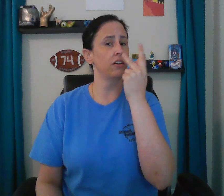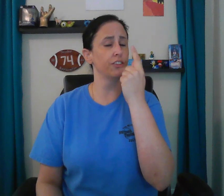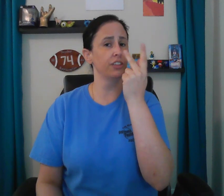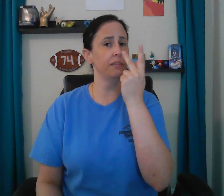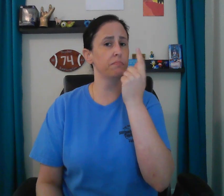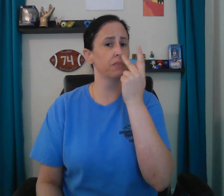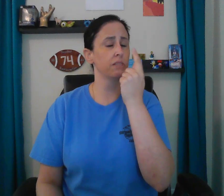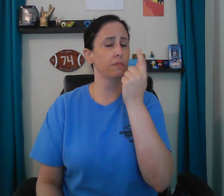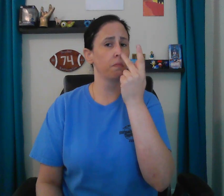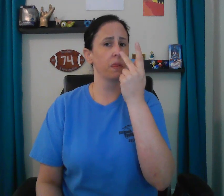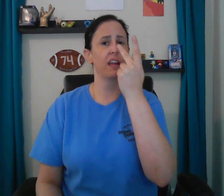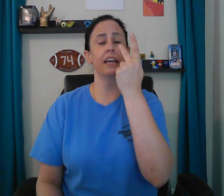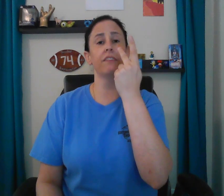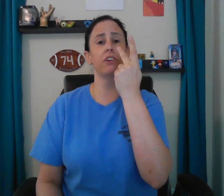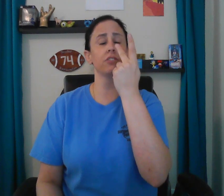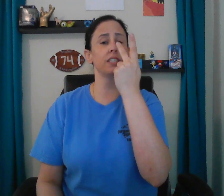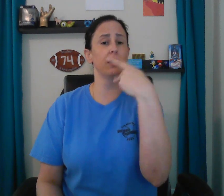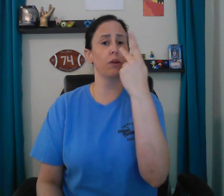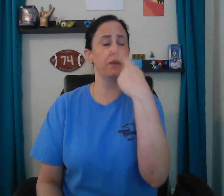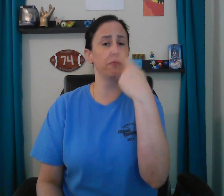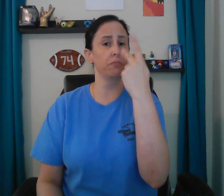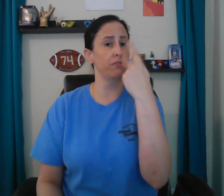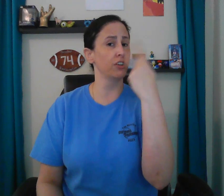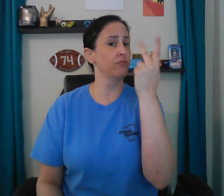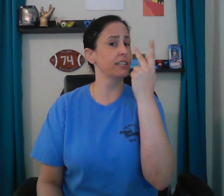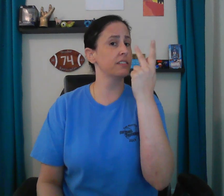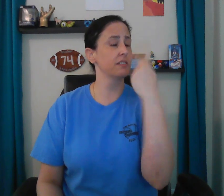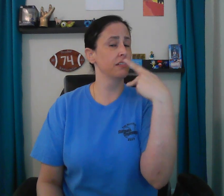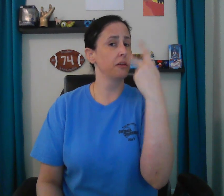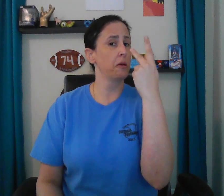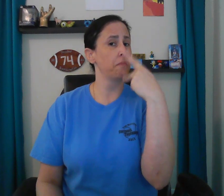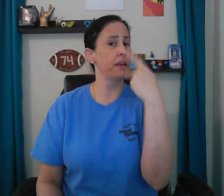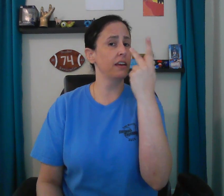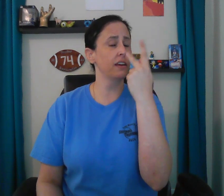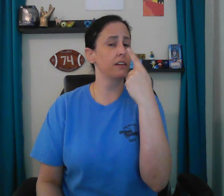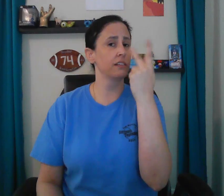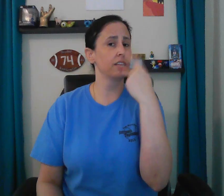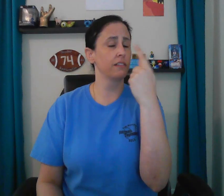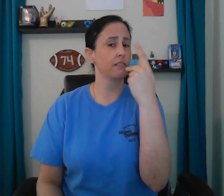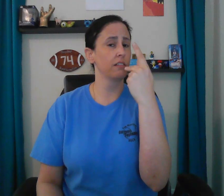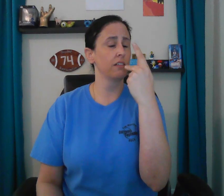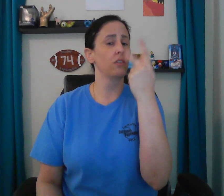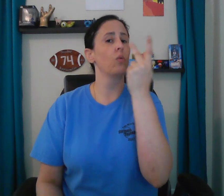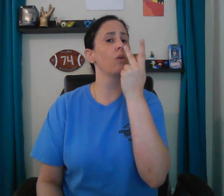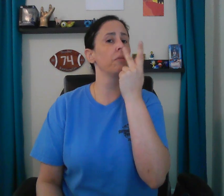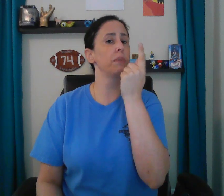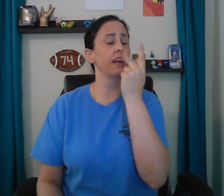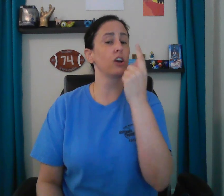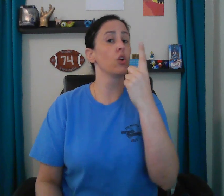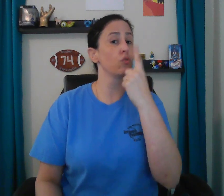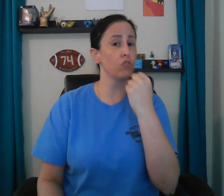their lip, and I've also seen it where people move their wrist. Pink or pink.